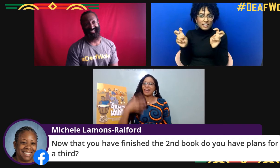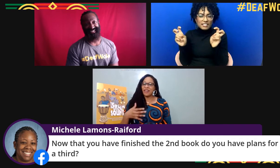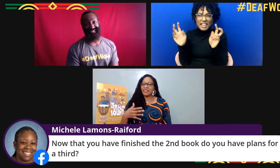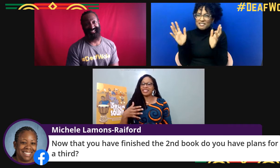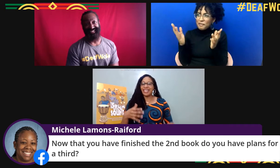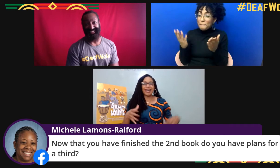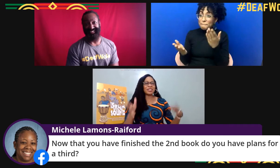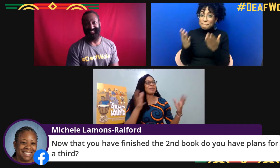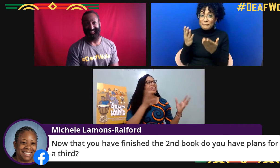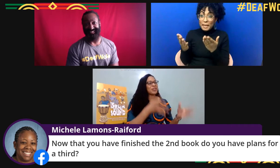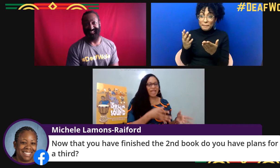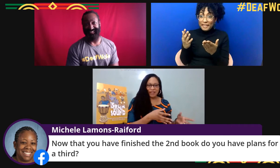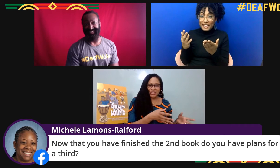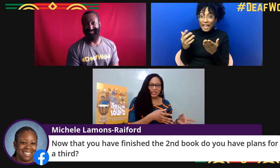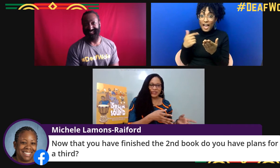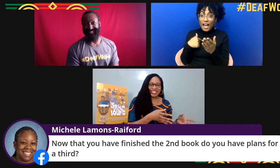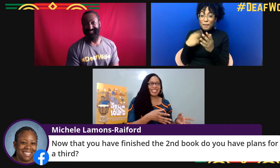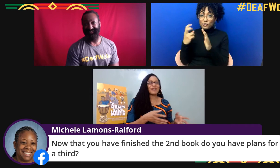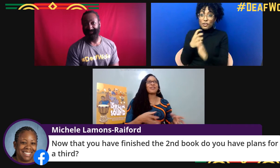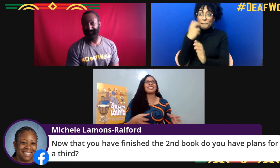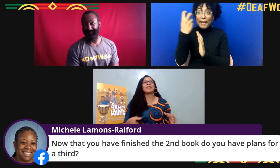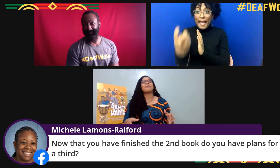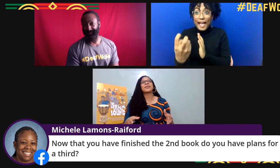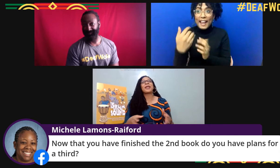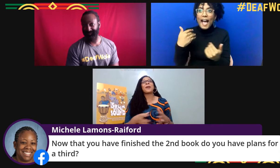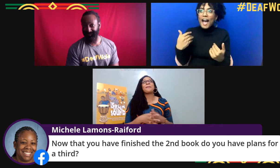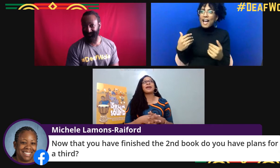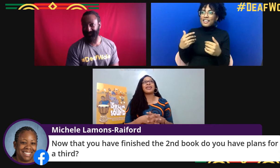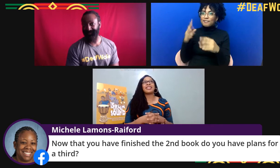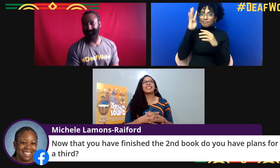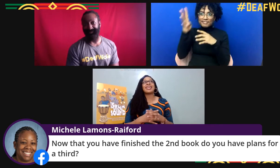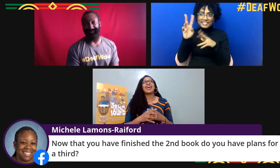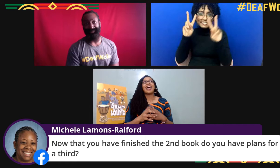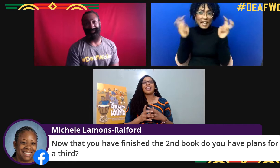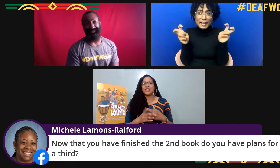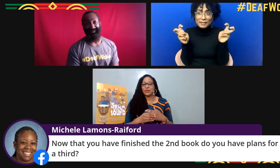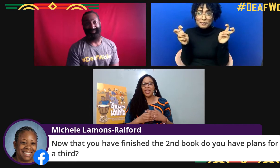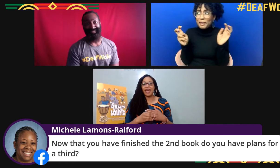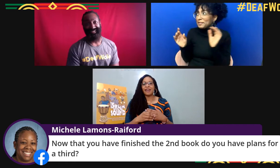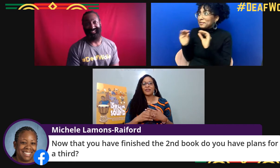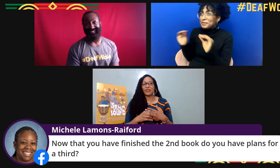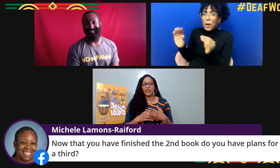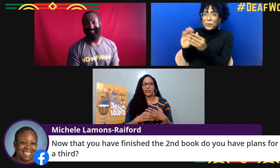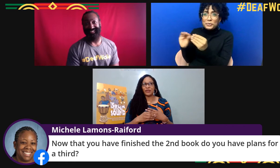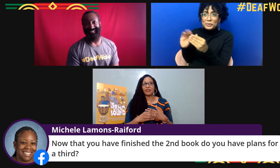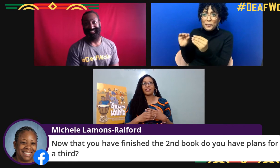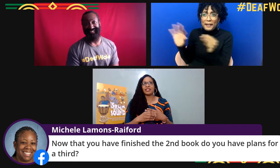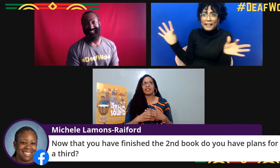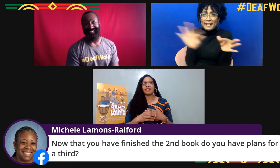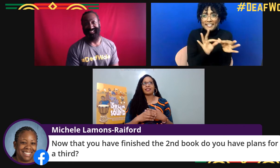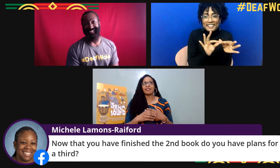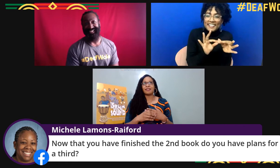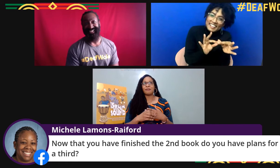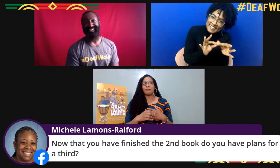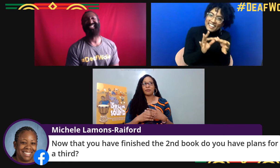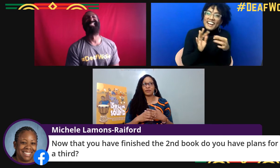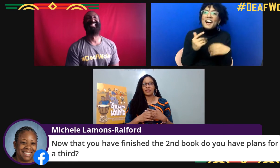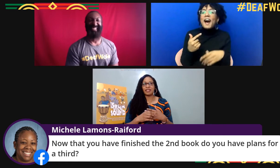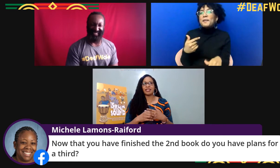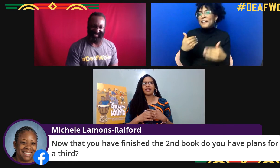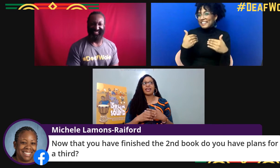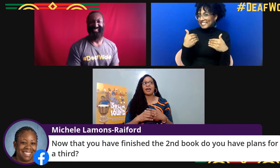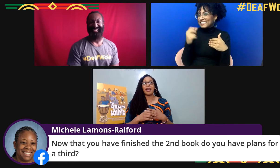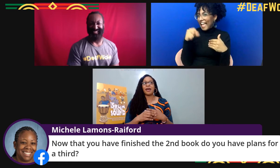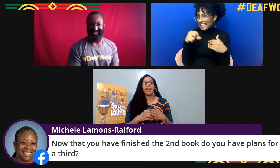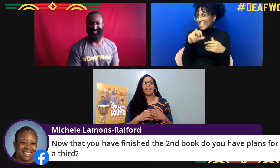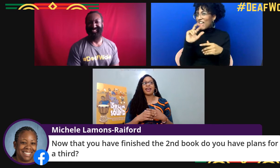Because I have all these titles, but I don't have a story to go with it. But I do have a third book.